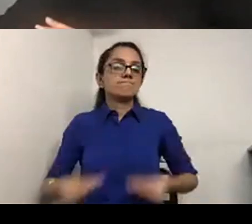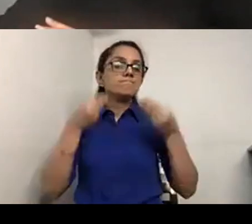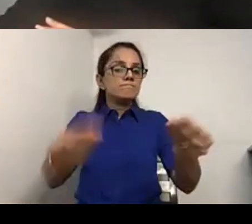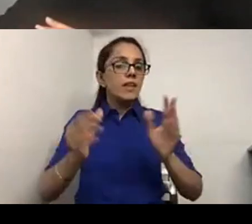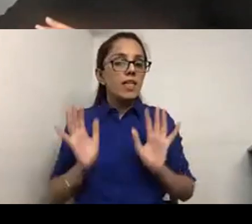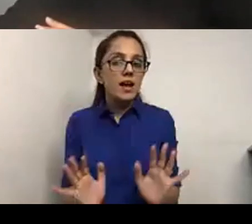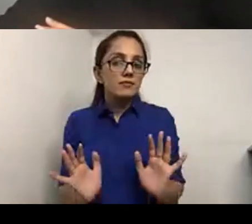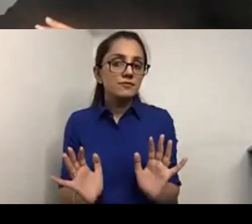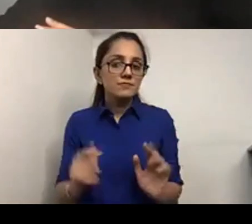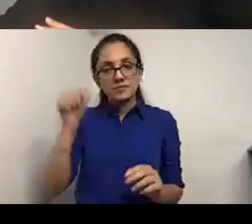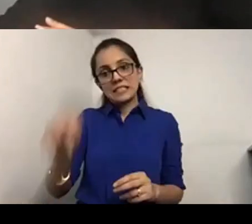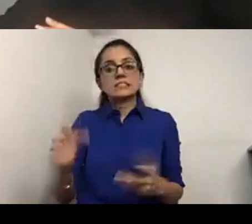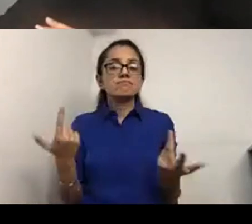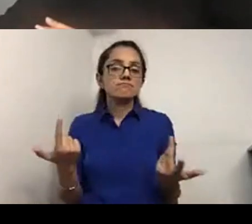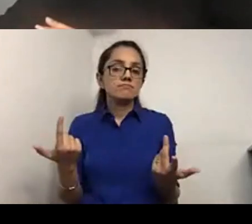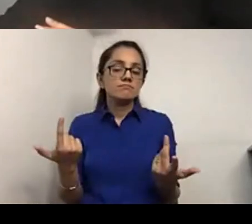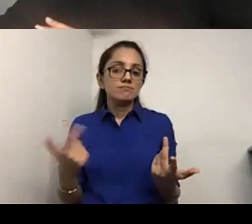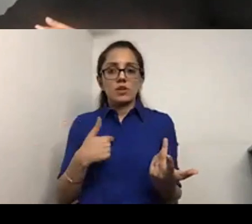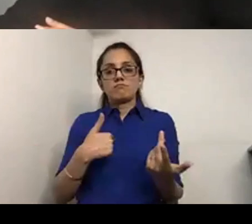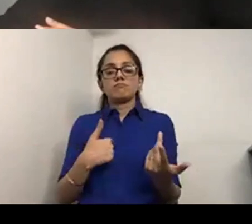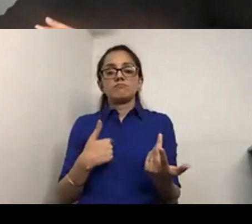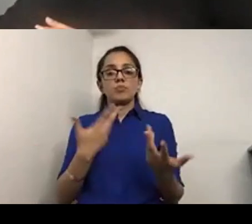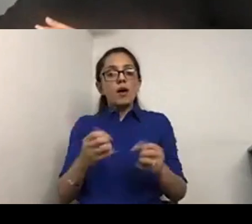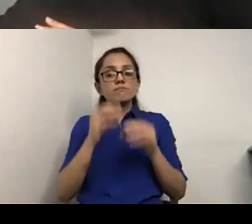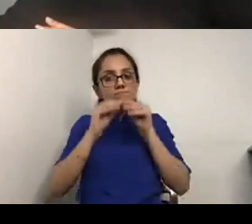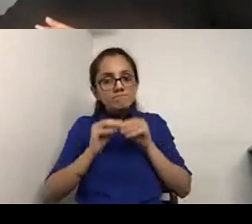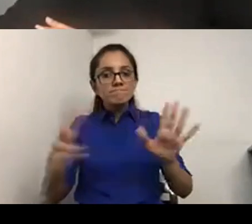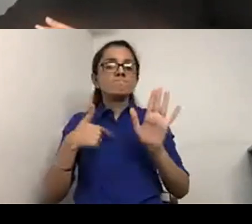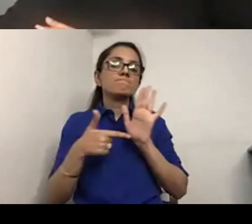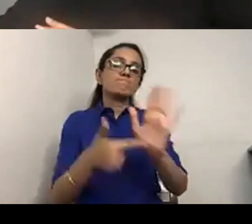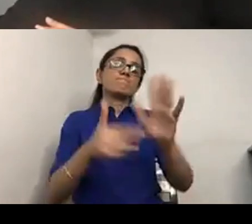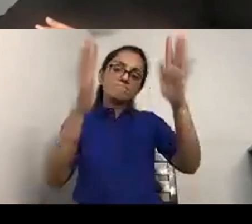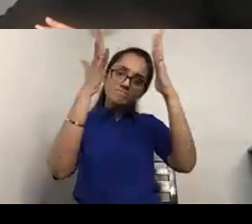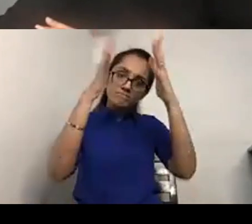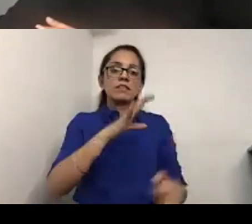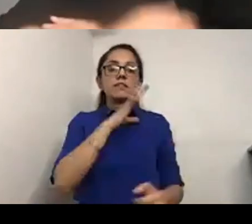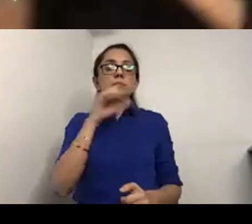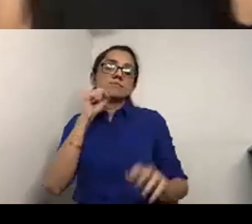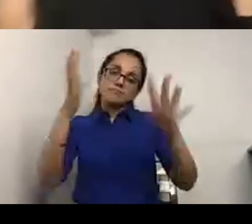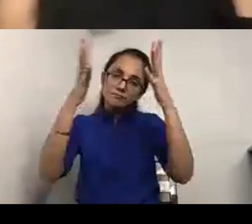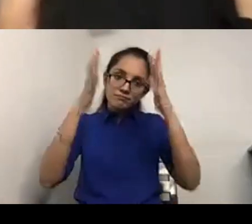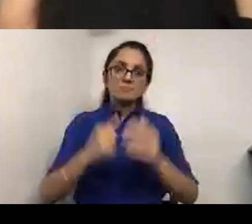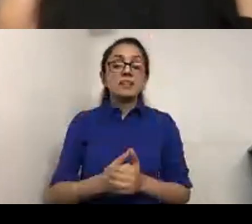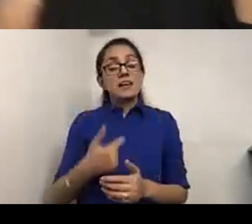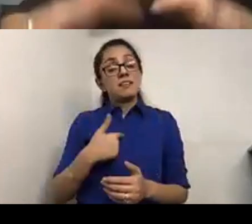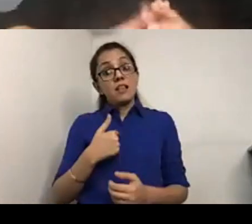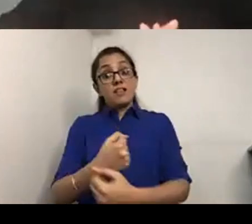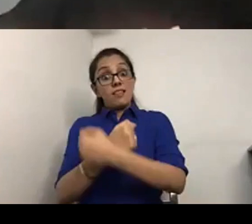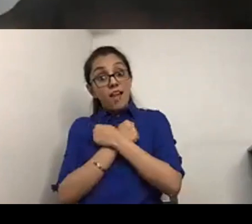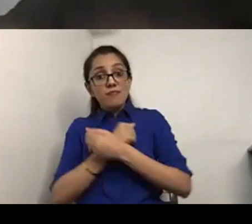So I think that is what, I would like to recognize Enable India. And I love this